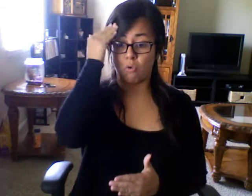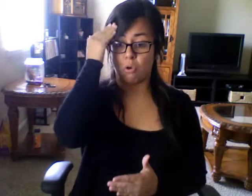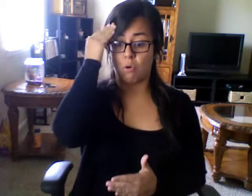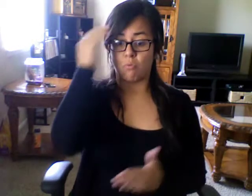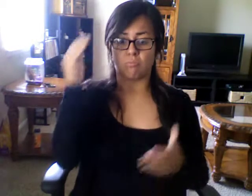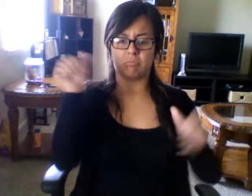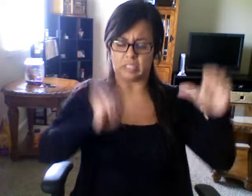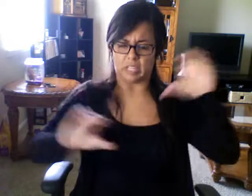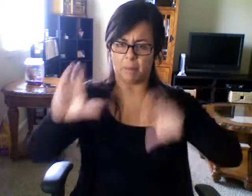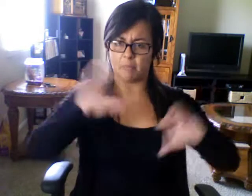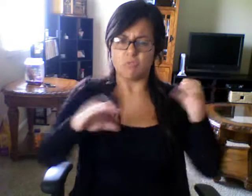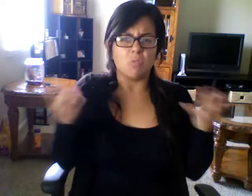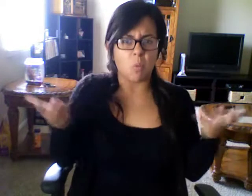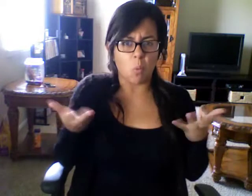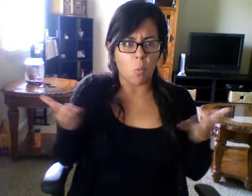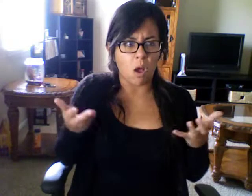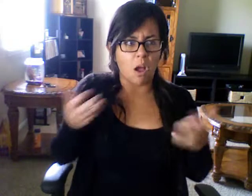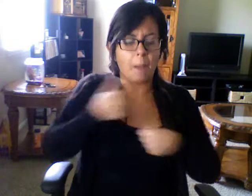medicine, Boston is a bit of a candy store.